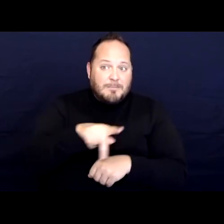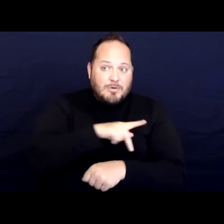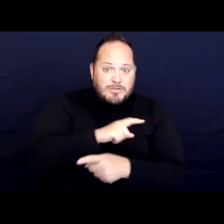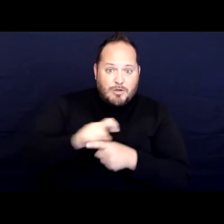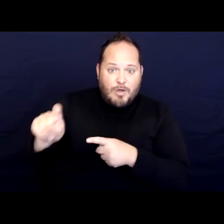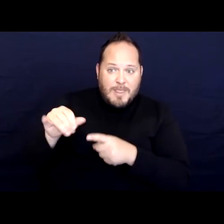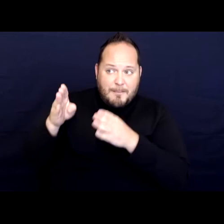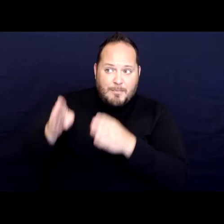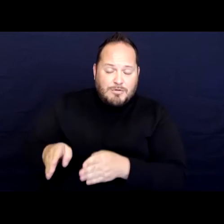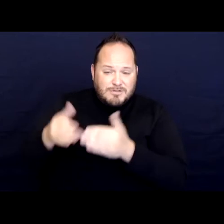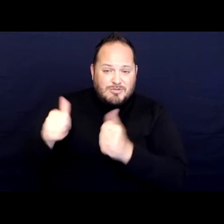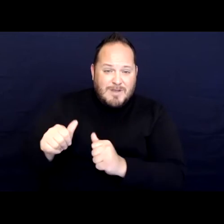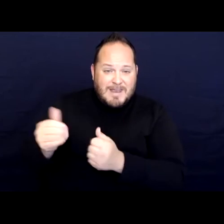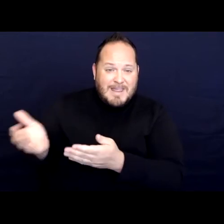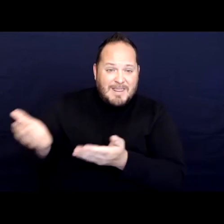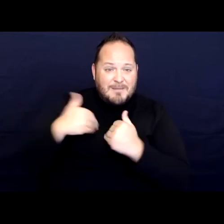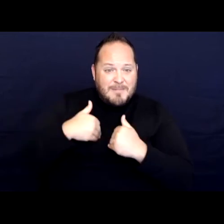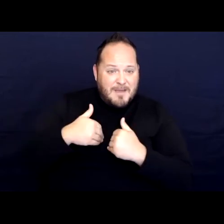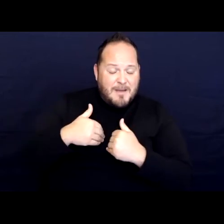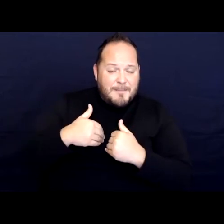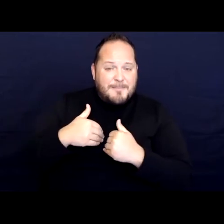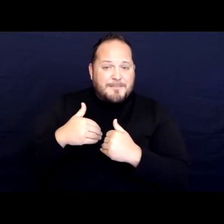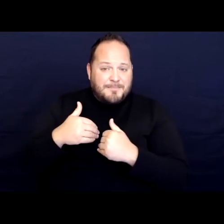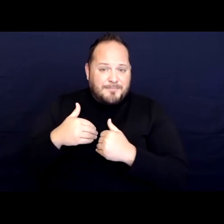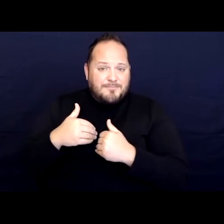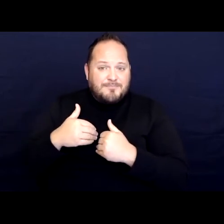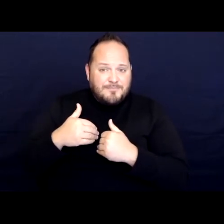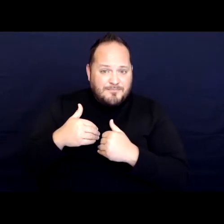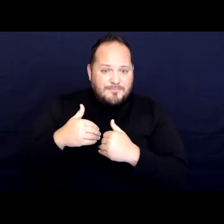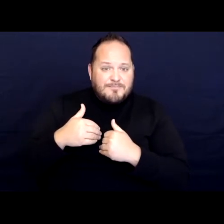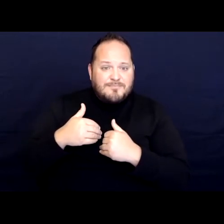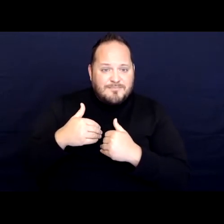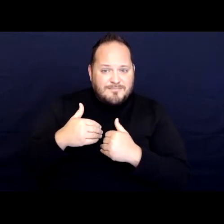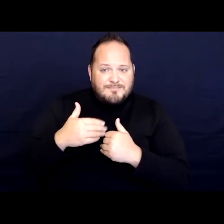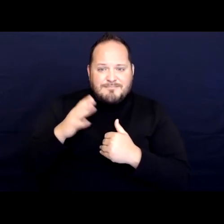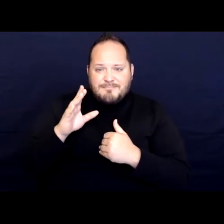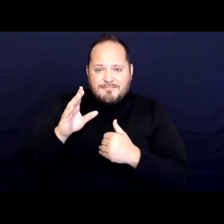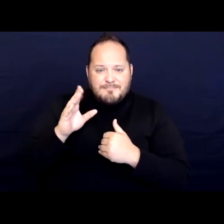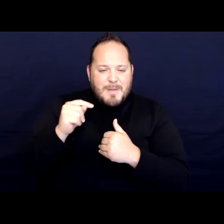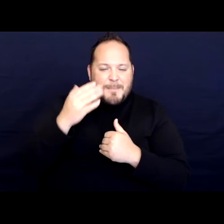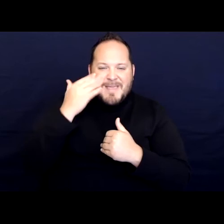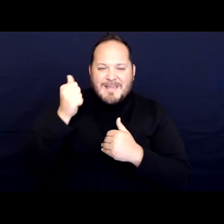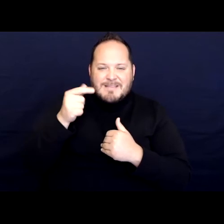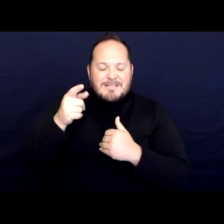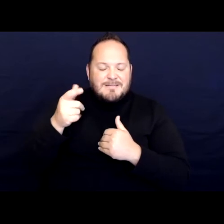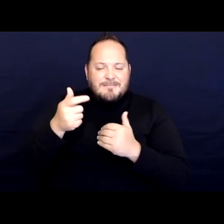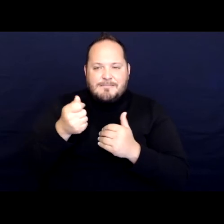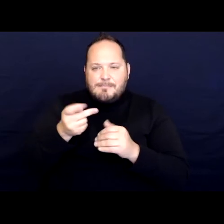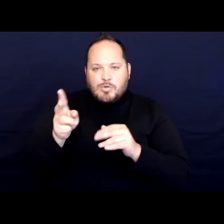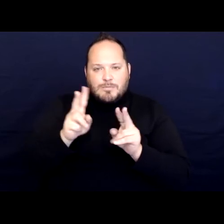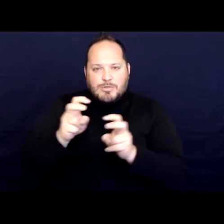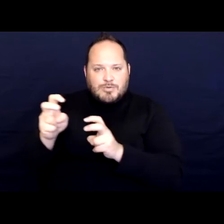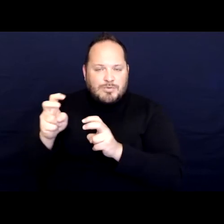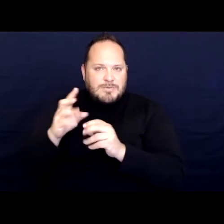and tried to get them to come. And because of sort of multiple issues and sort of